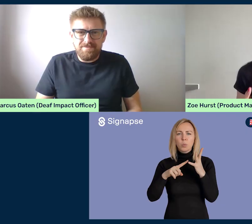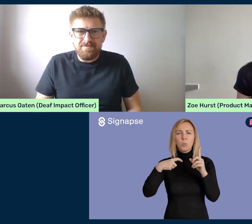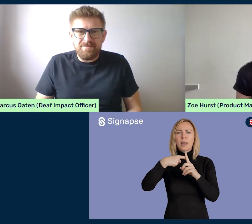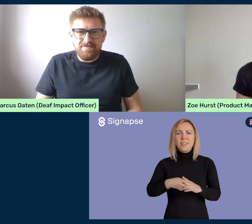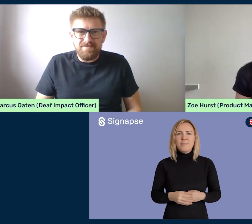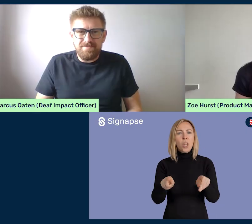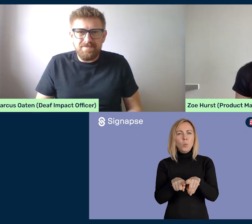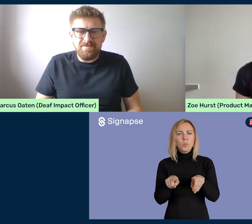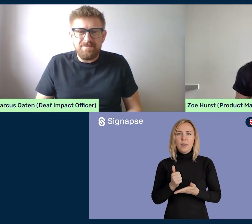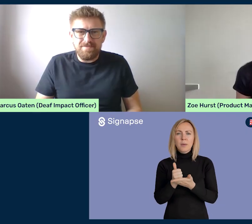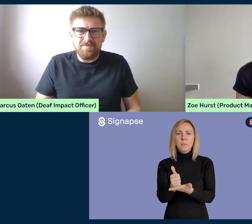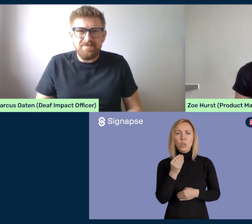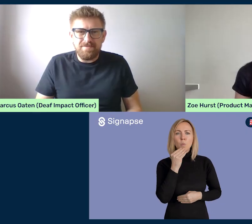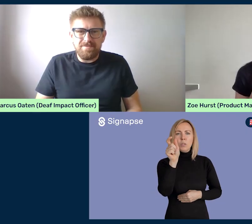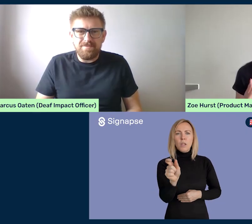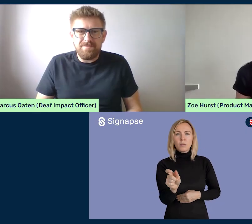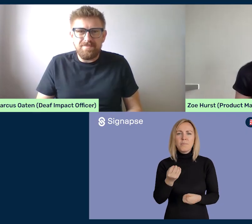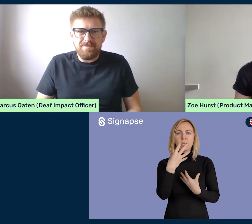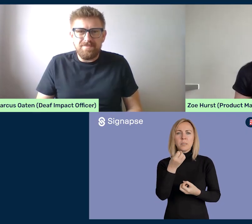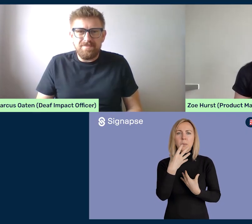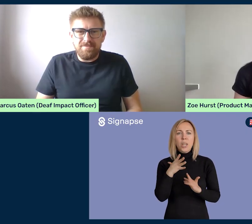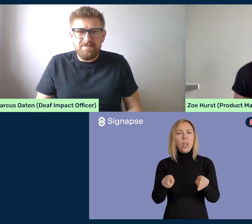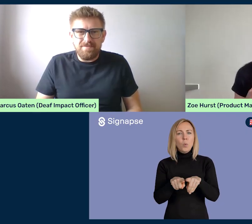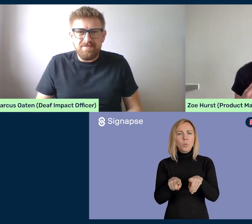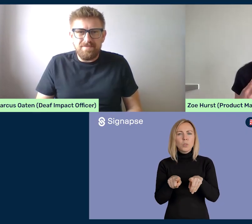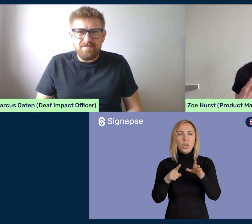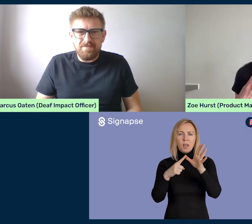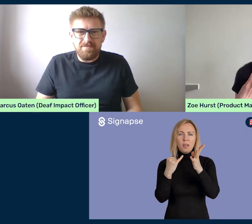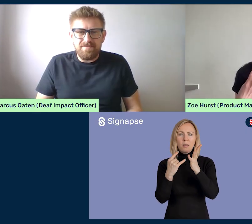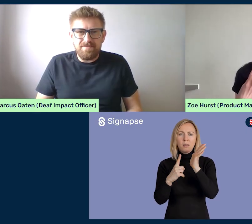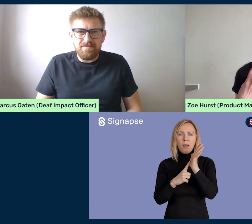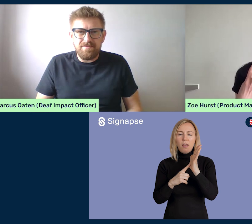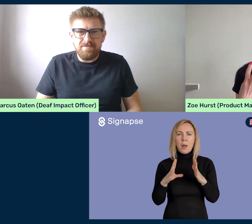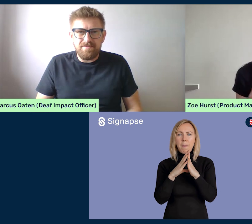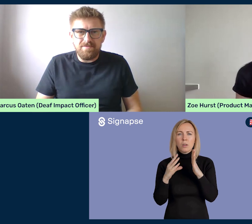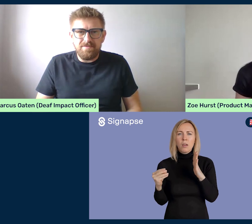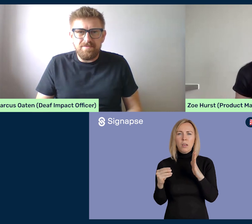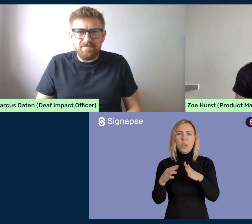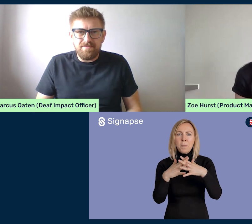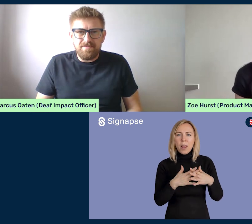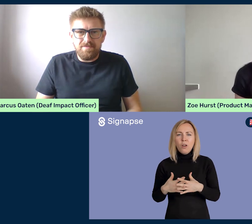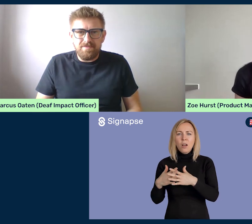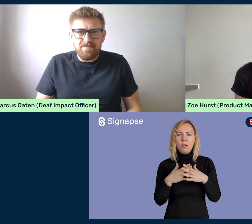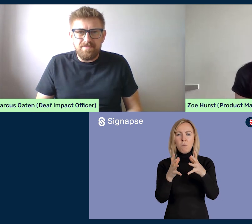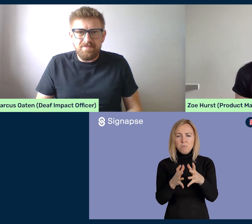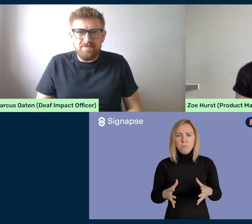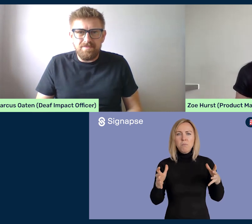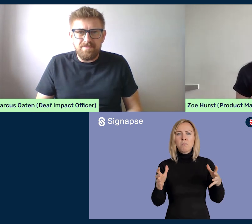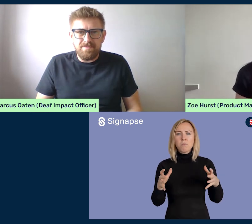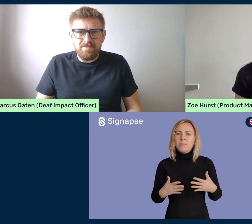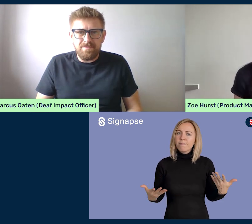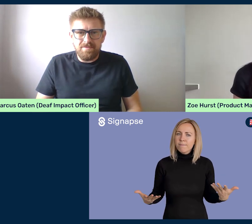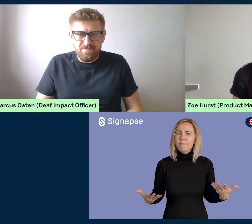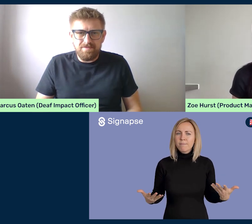and is also helping shape the user feedback and the impact that we're starting to get from